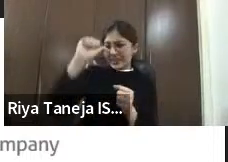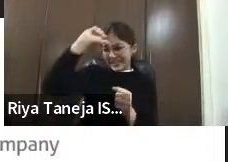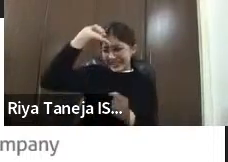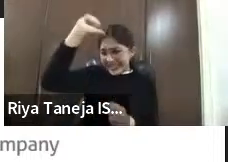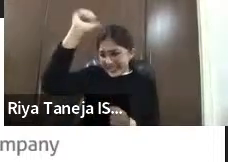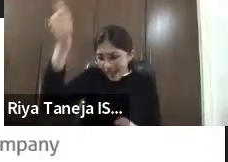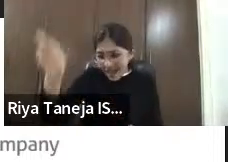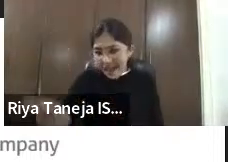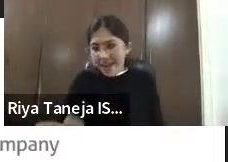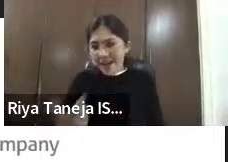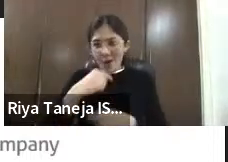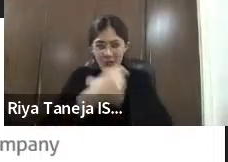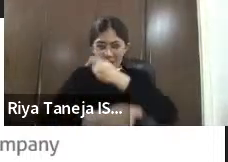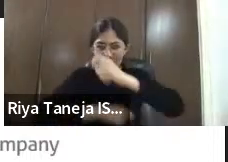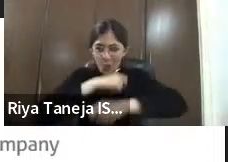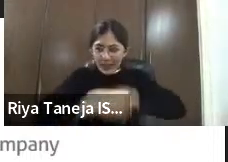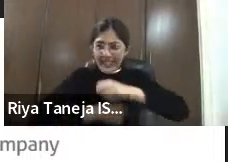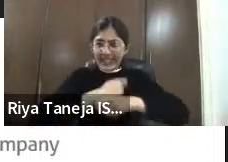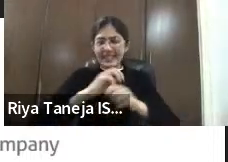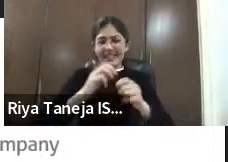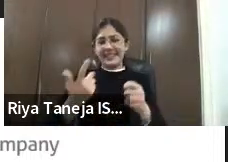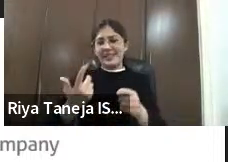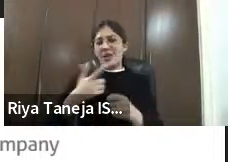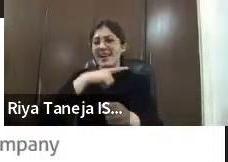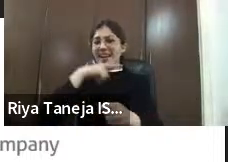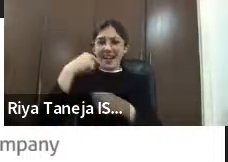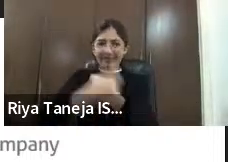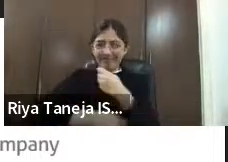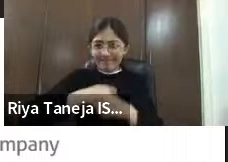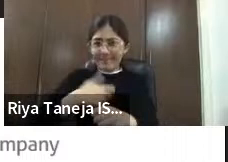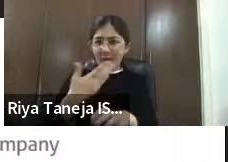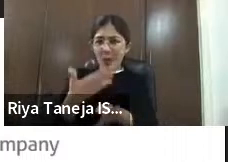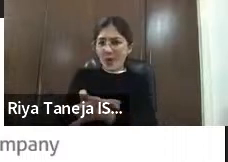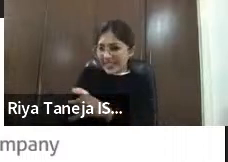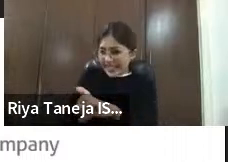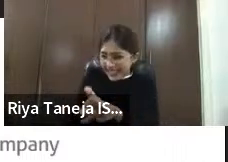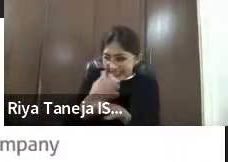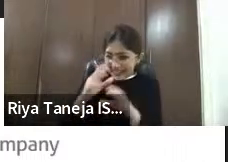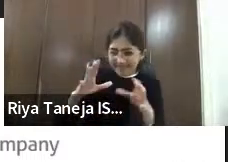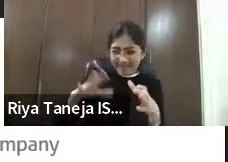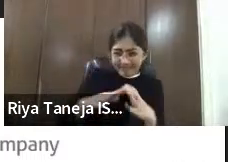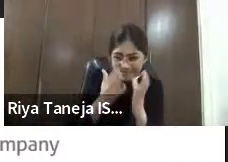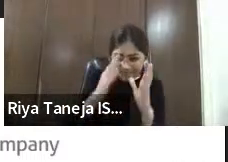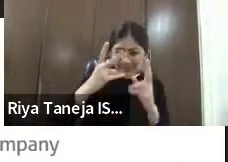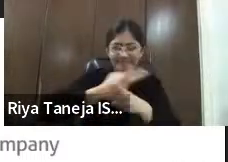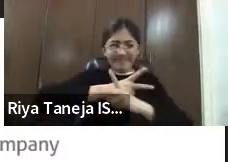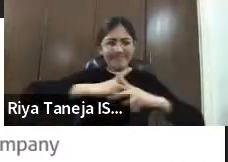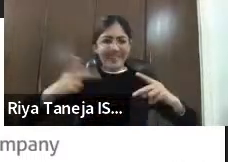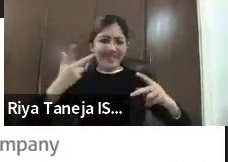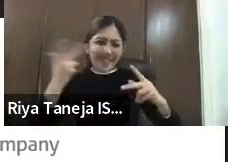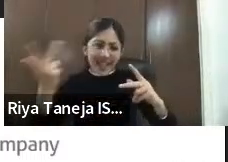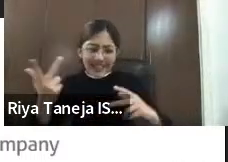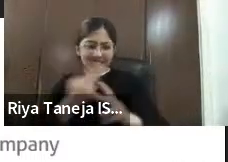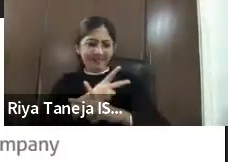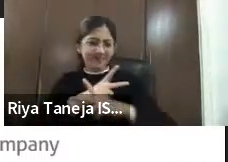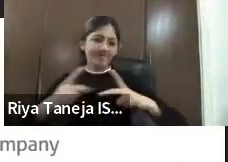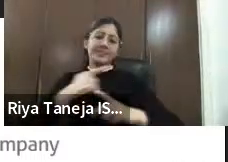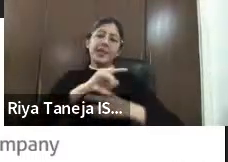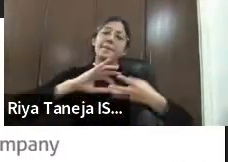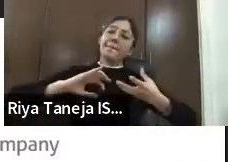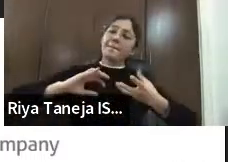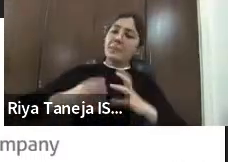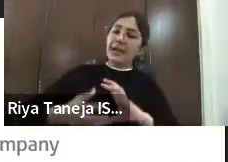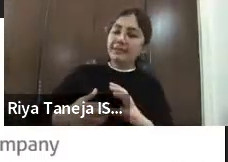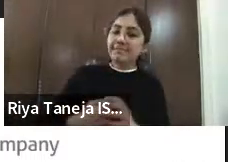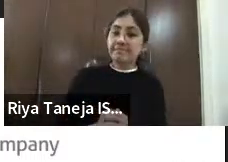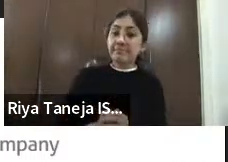tika, roli, moli, ghee wicks, fancy kalava, etc. In the first 6 months